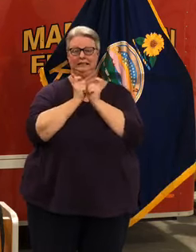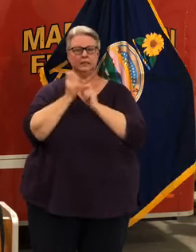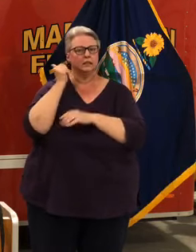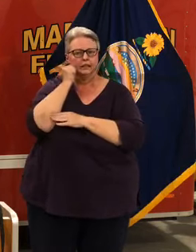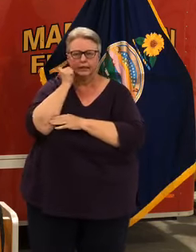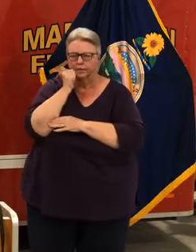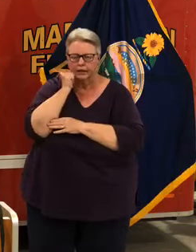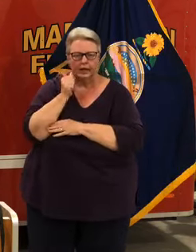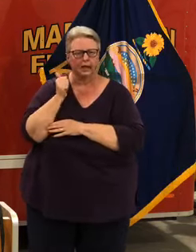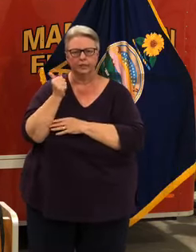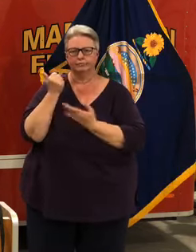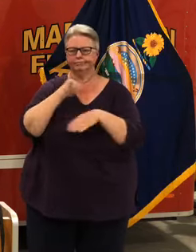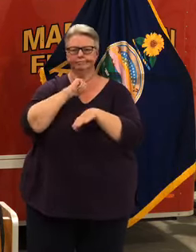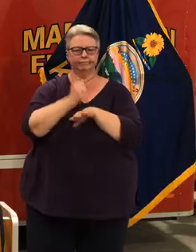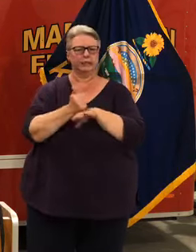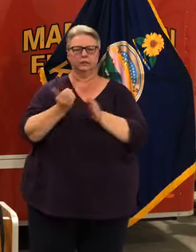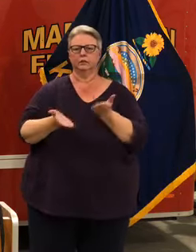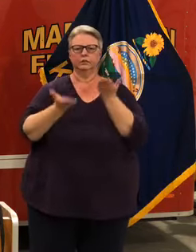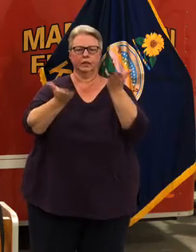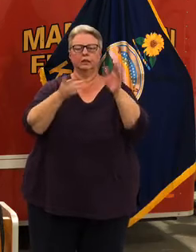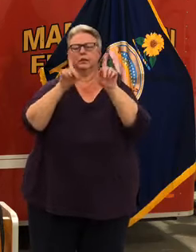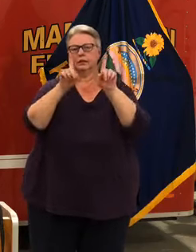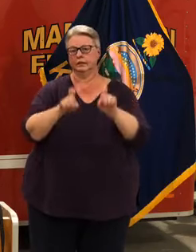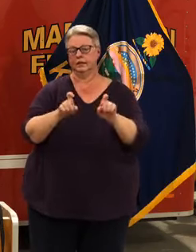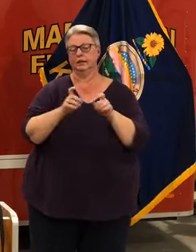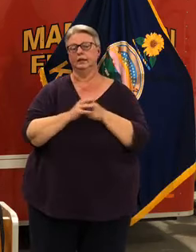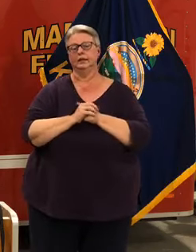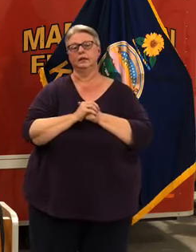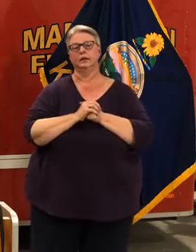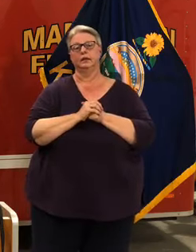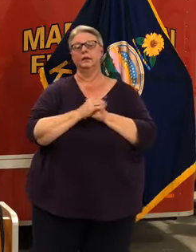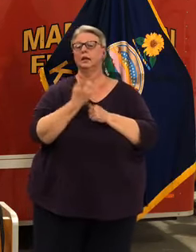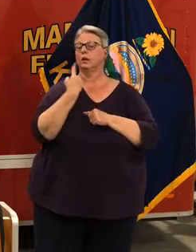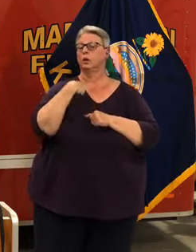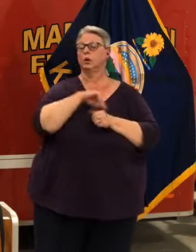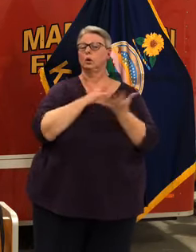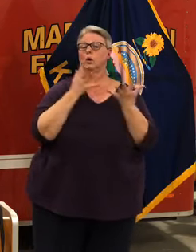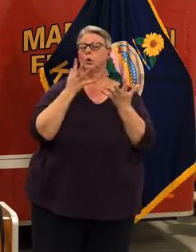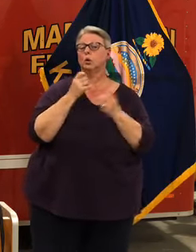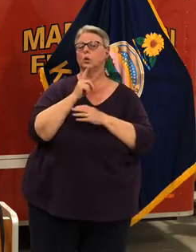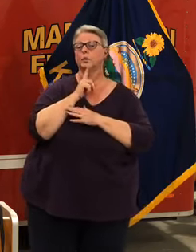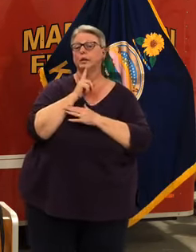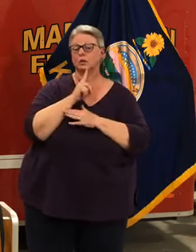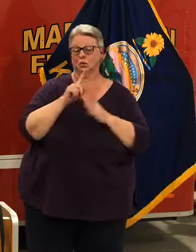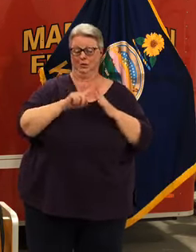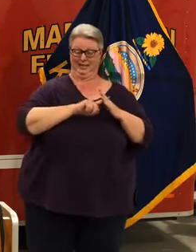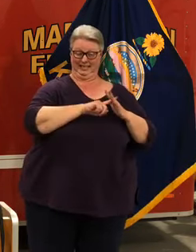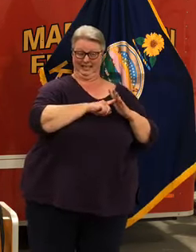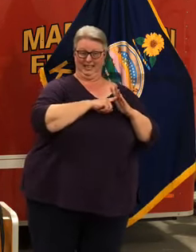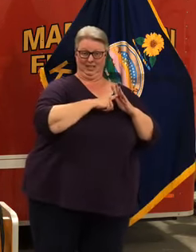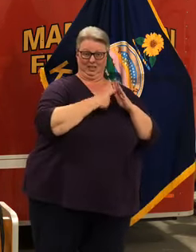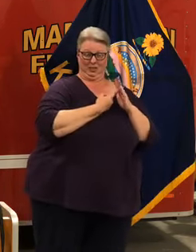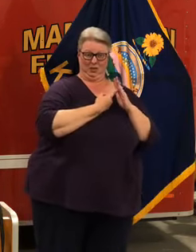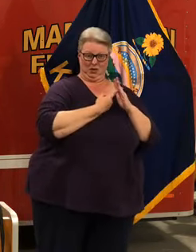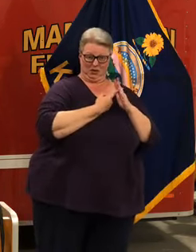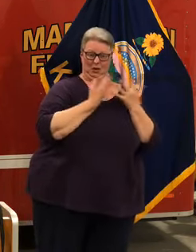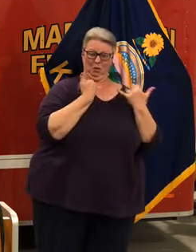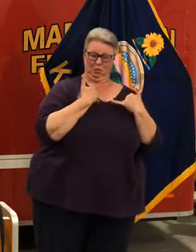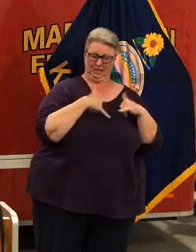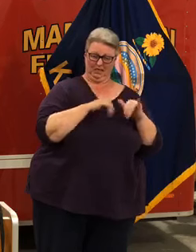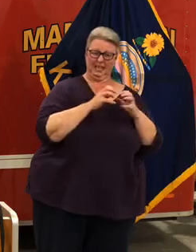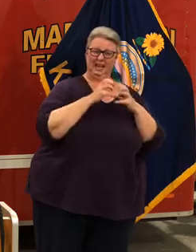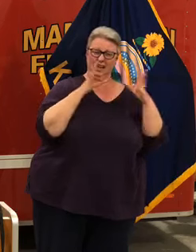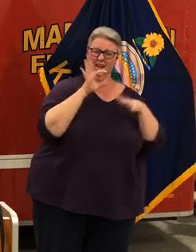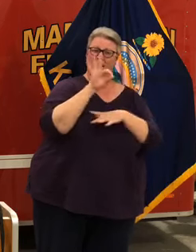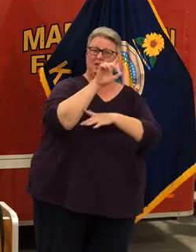is. And I think there's also, we want to make sure that when this started, we still had a lot of influenza and